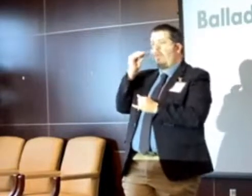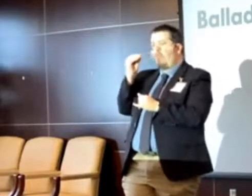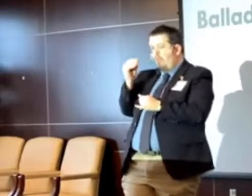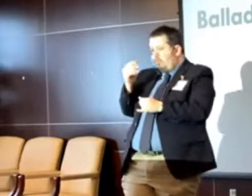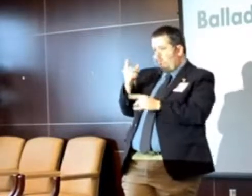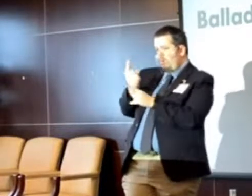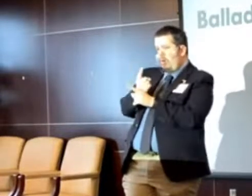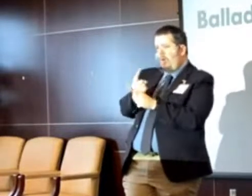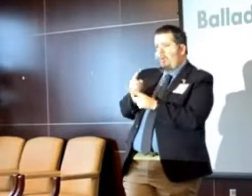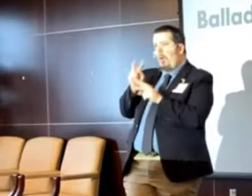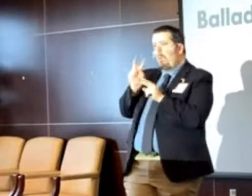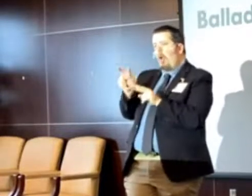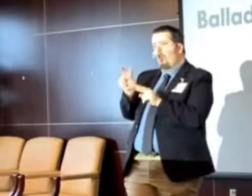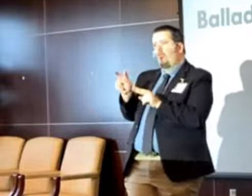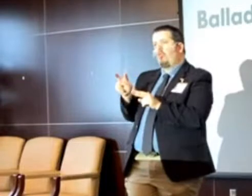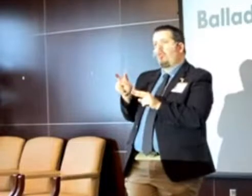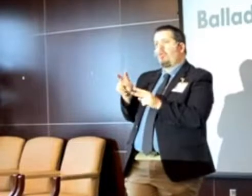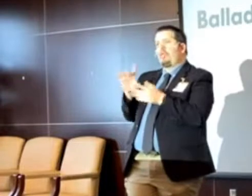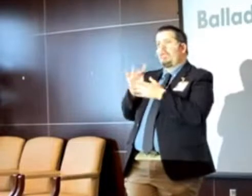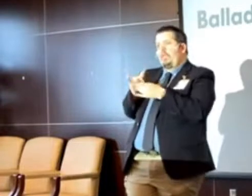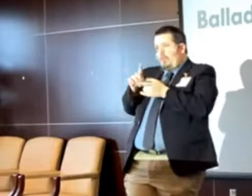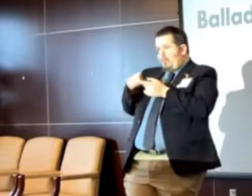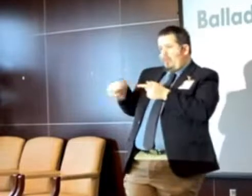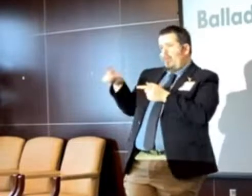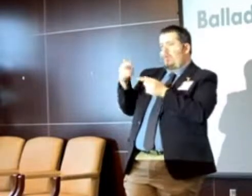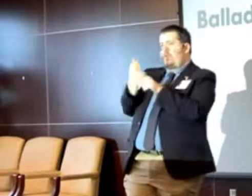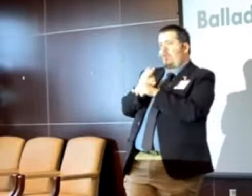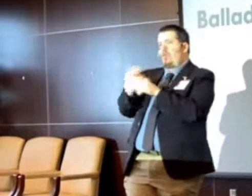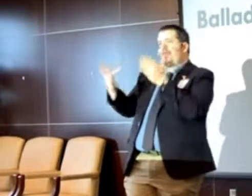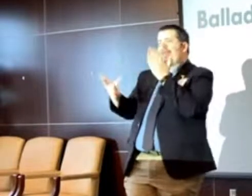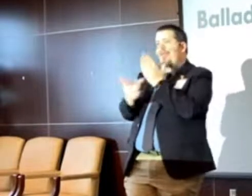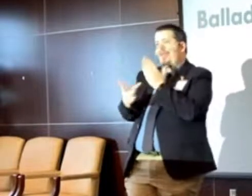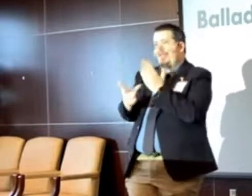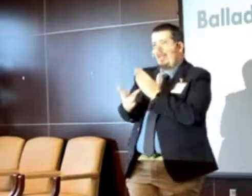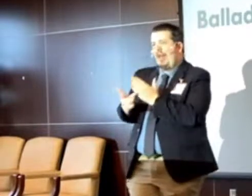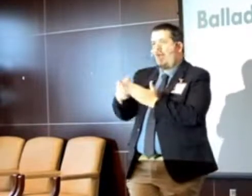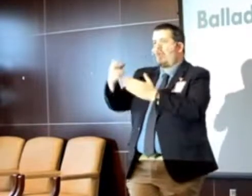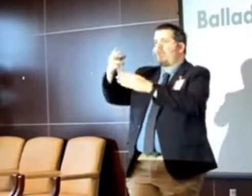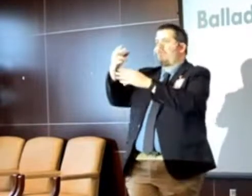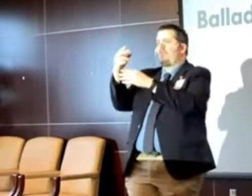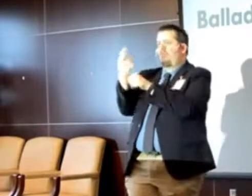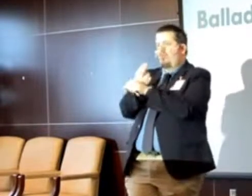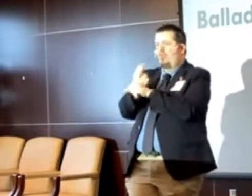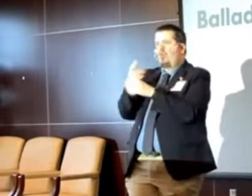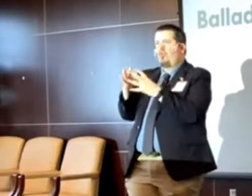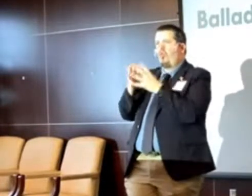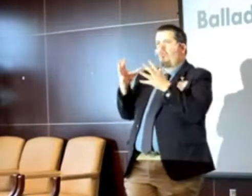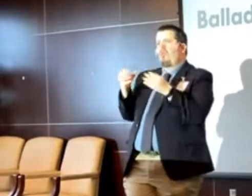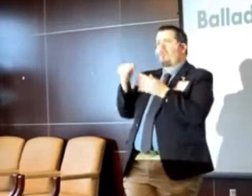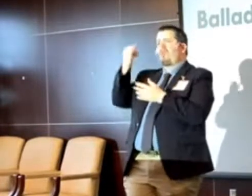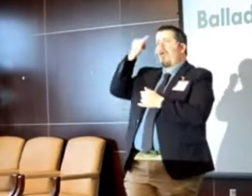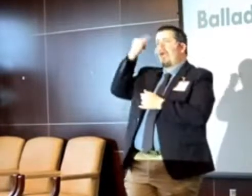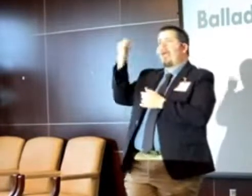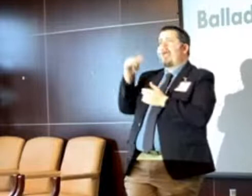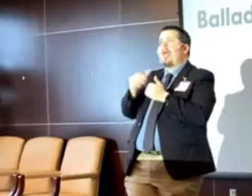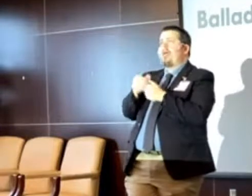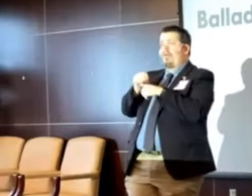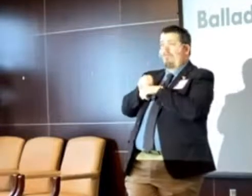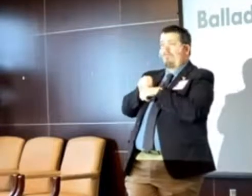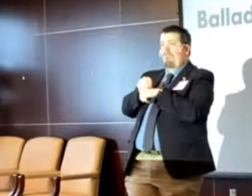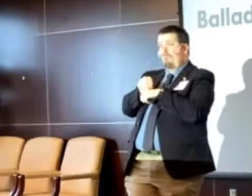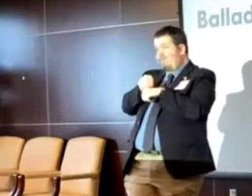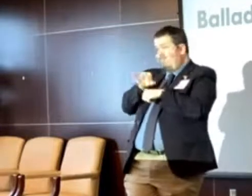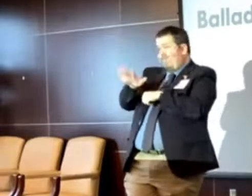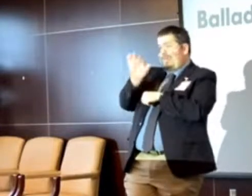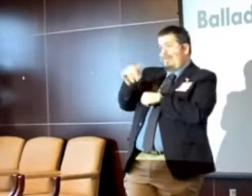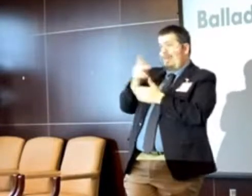being properly monitored, connecting to them using the technology that we've invested so heavily in. To give you an idea of how effective that